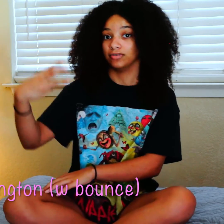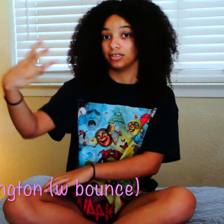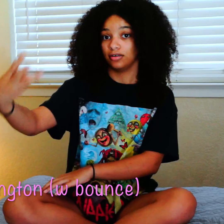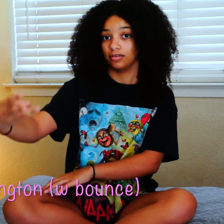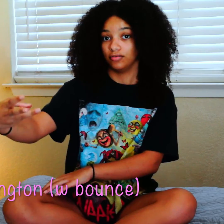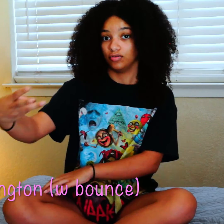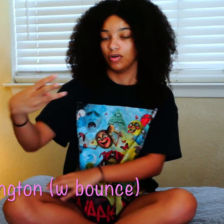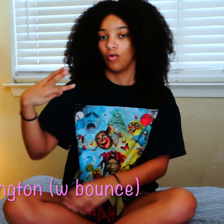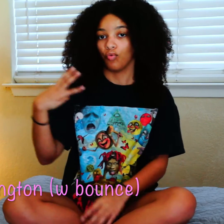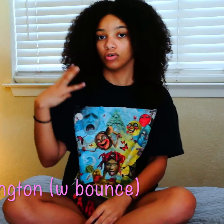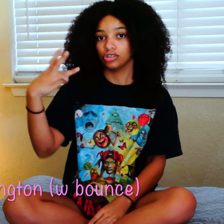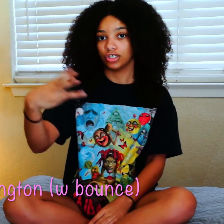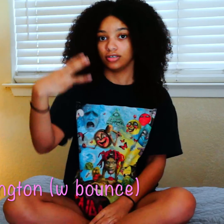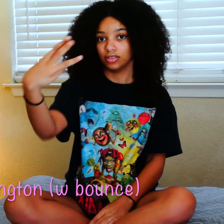it. Washington.